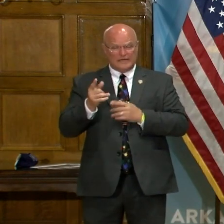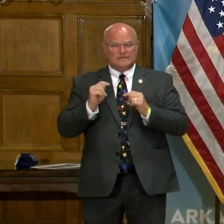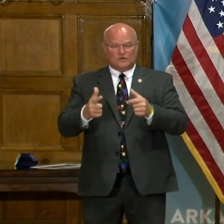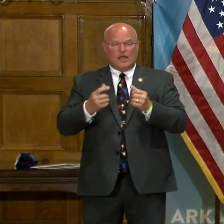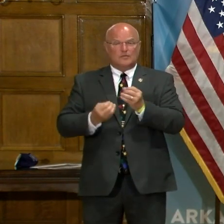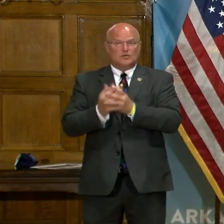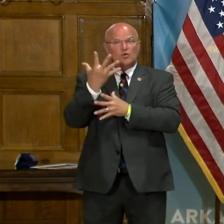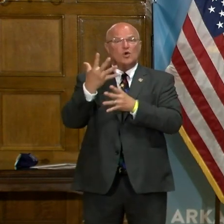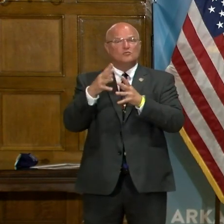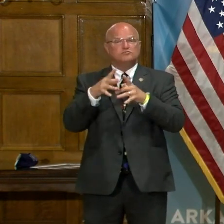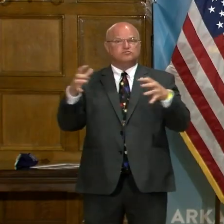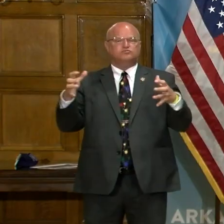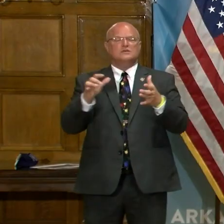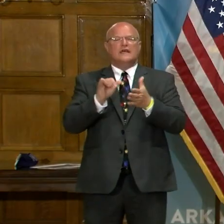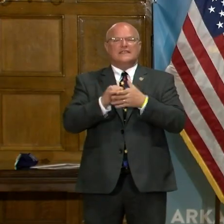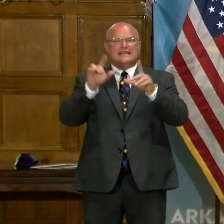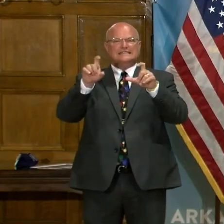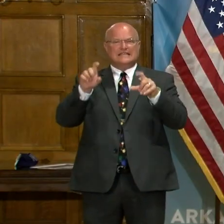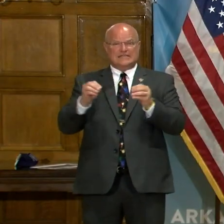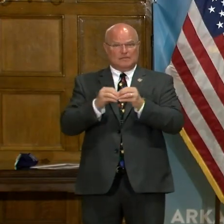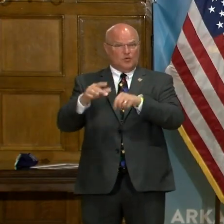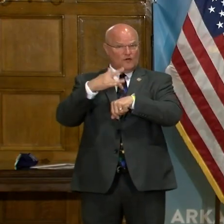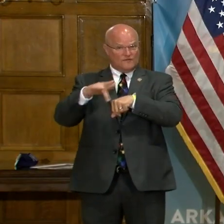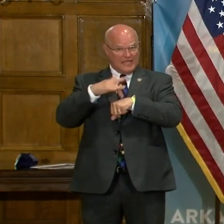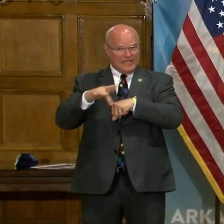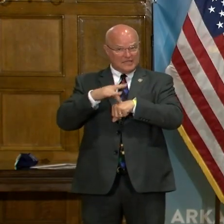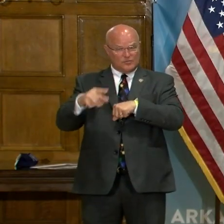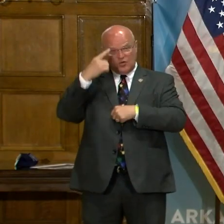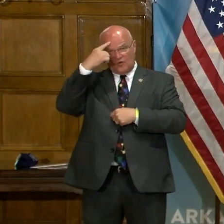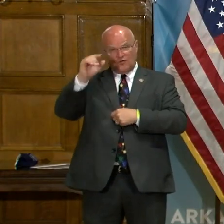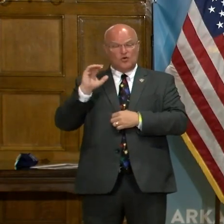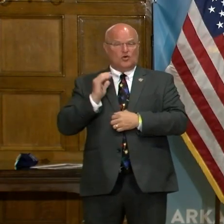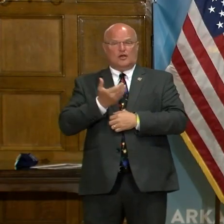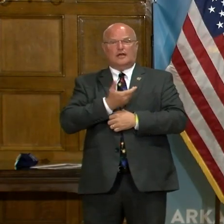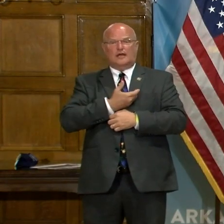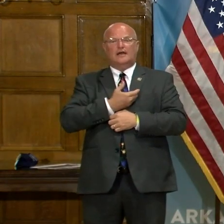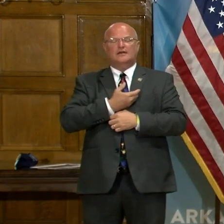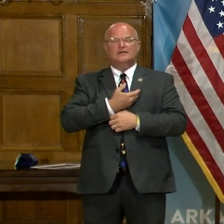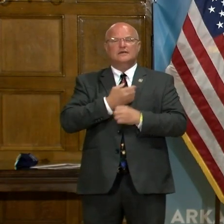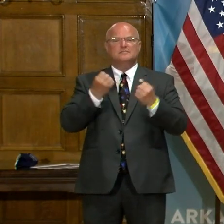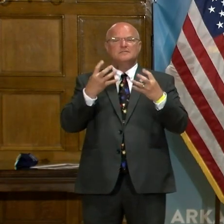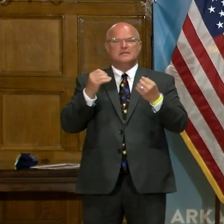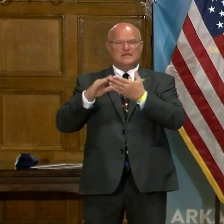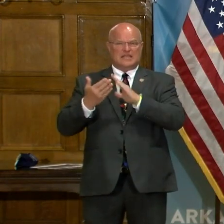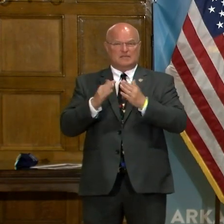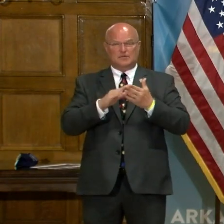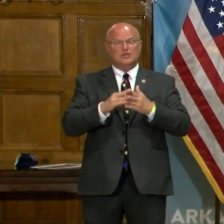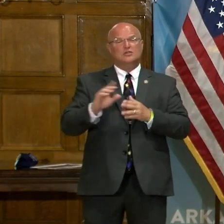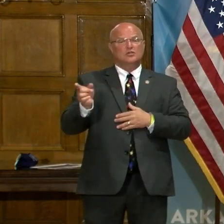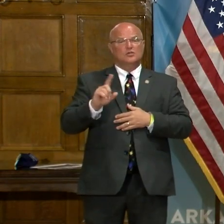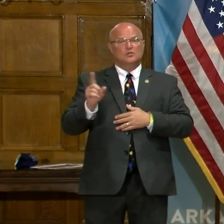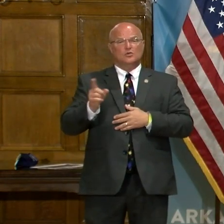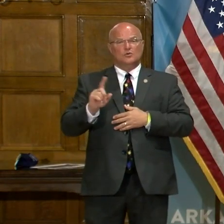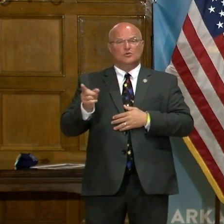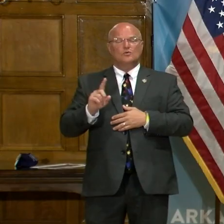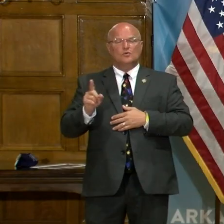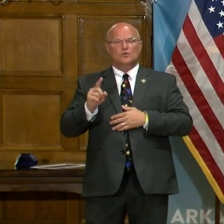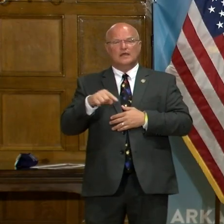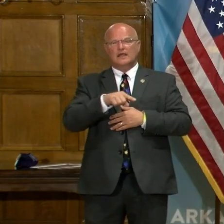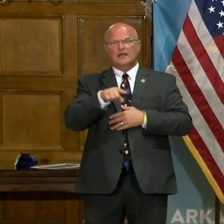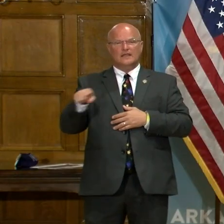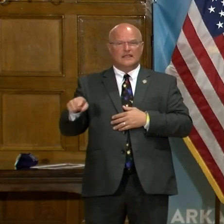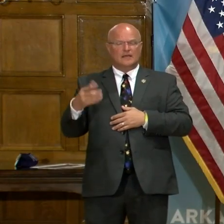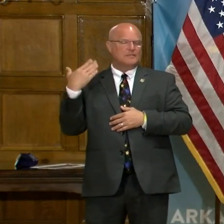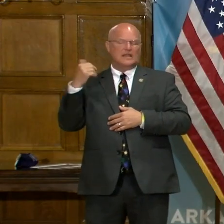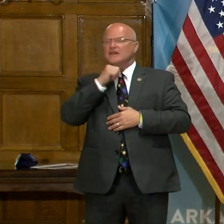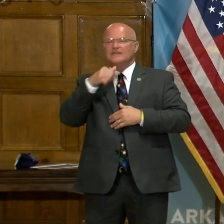growth has also been that testing is more available to to many of our communities where